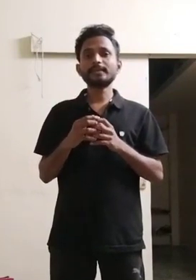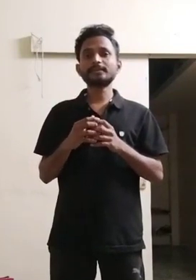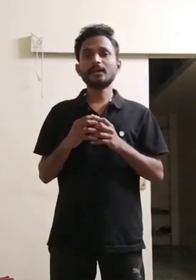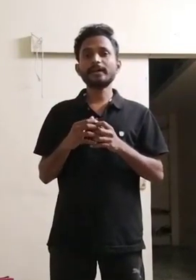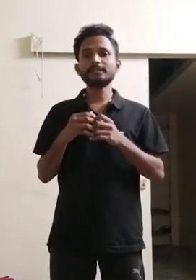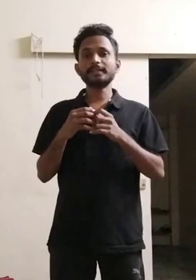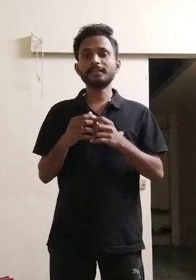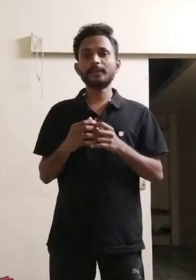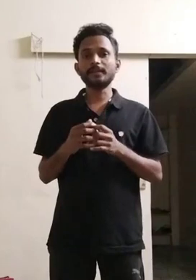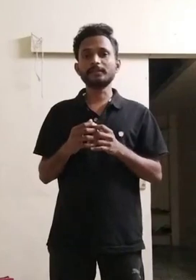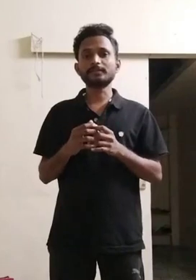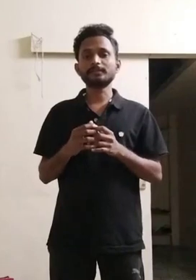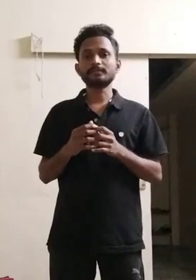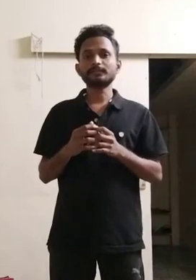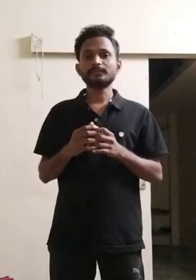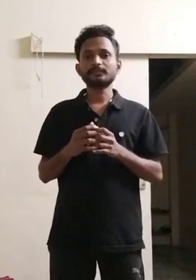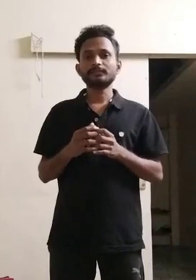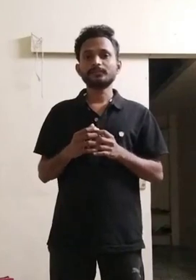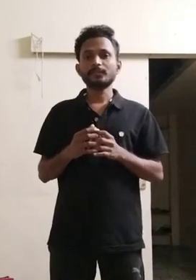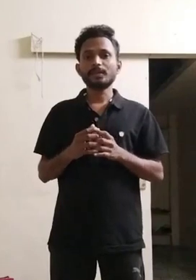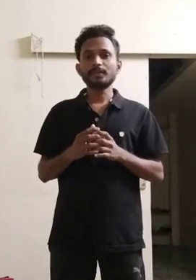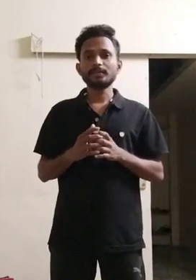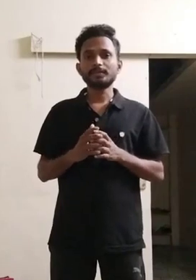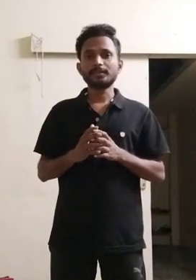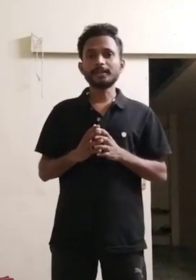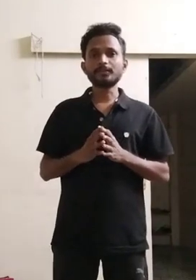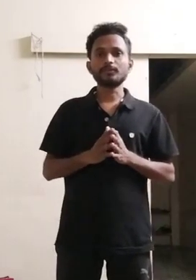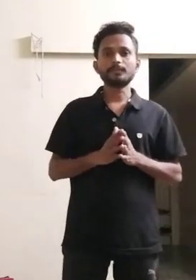about the why is Java is independence. Thank you.